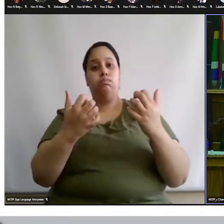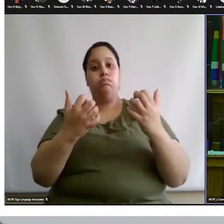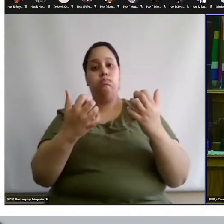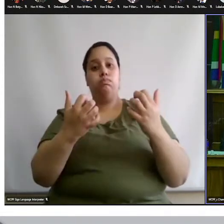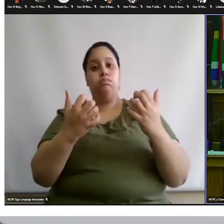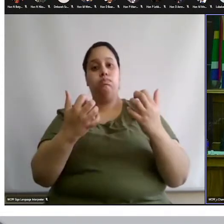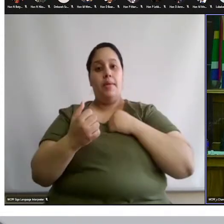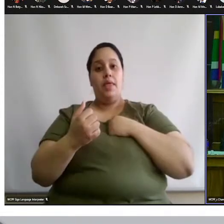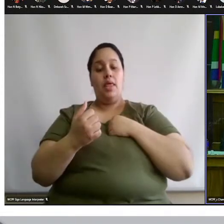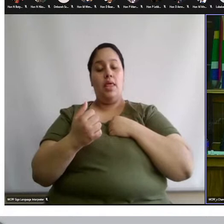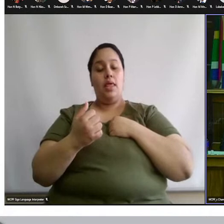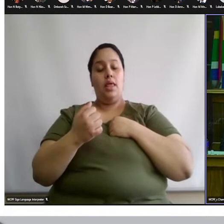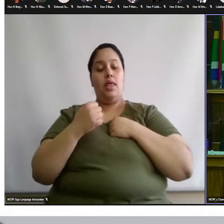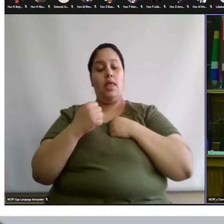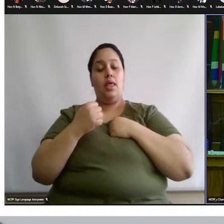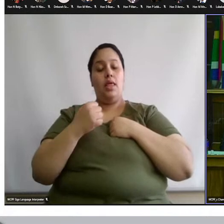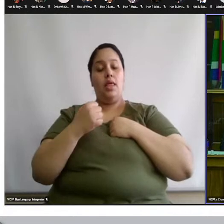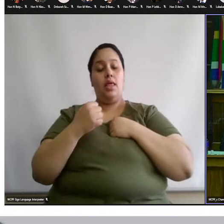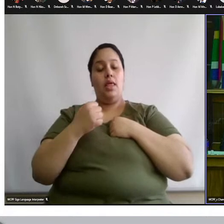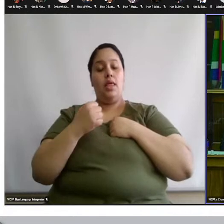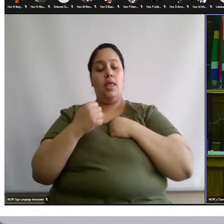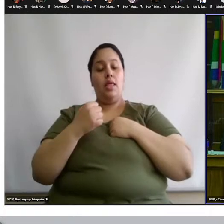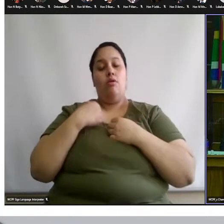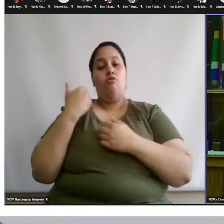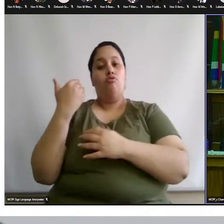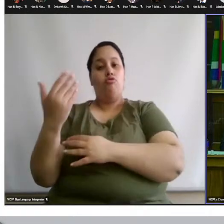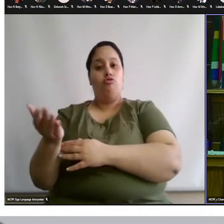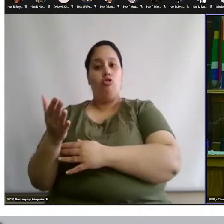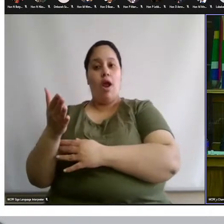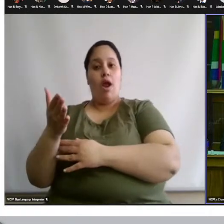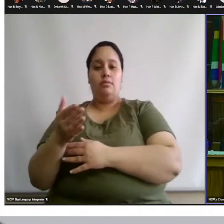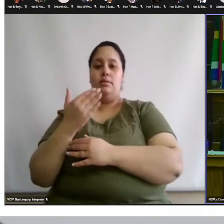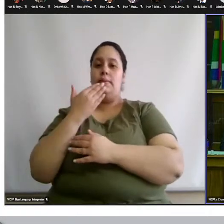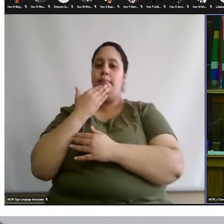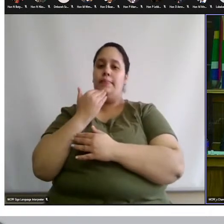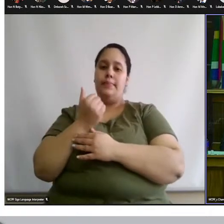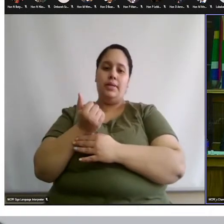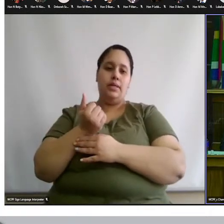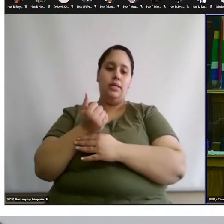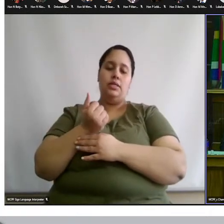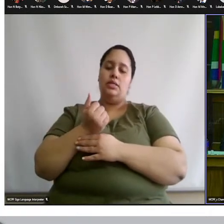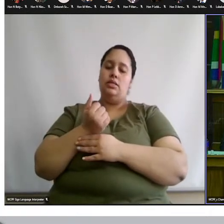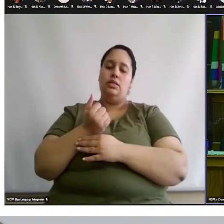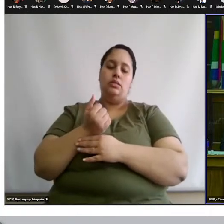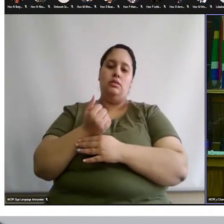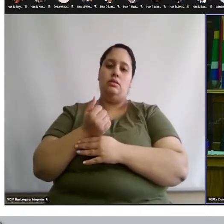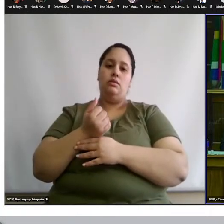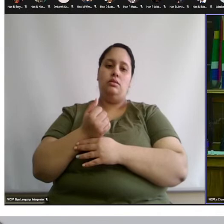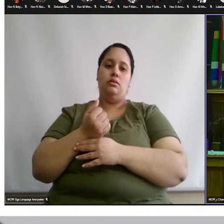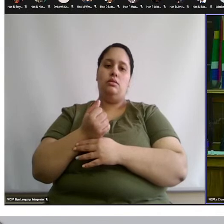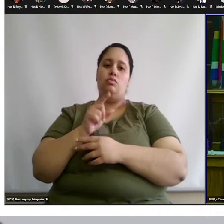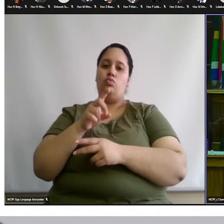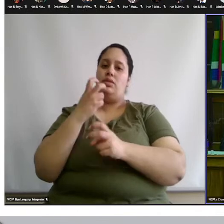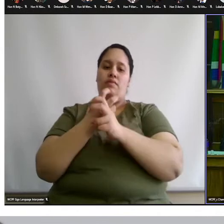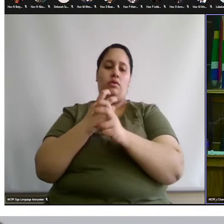side. Please do not make the work, the job of the presiding officer difficult.